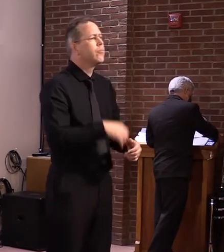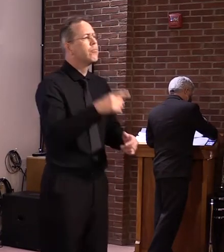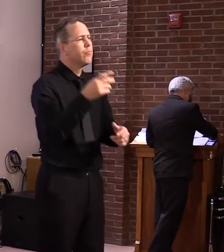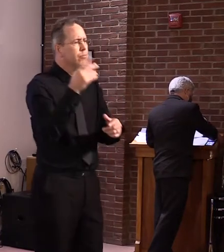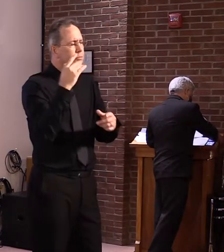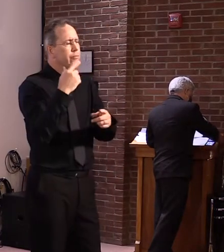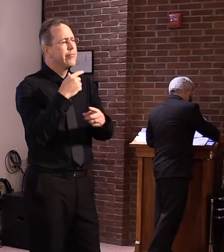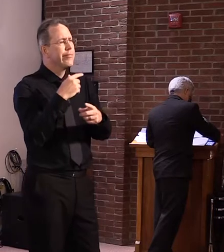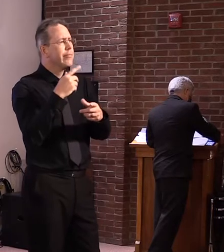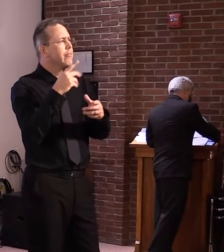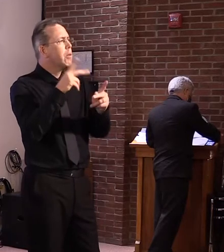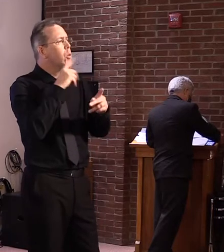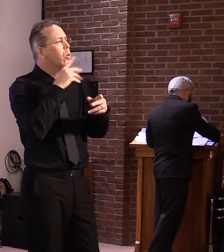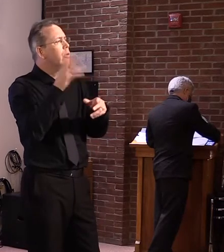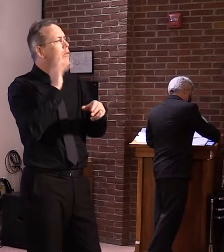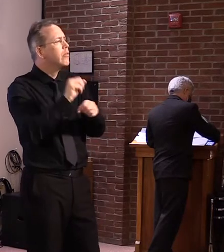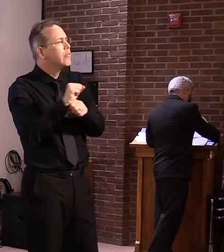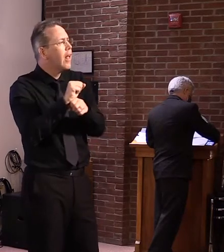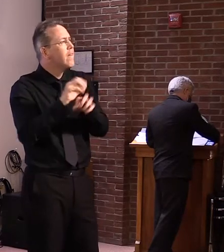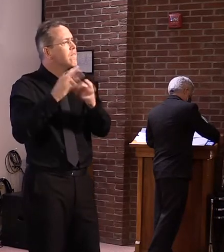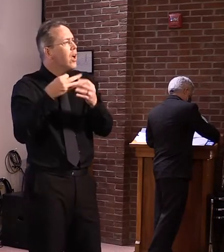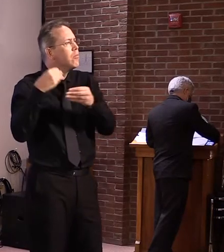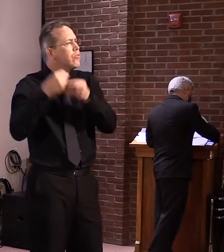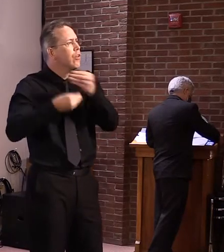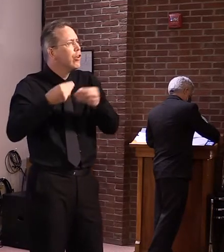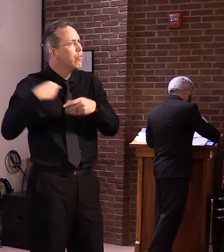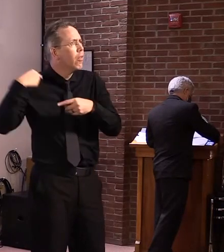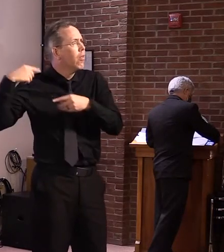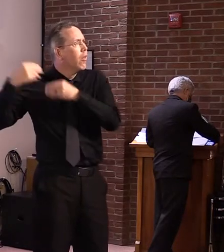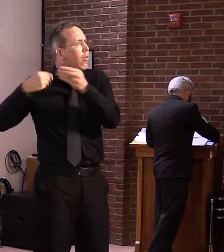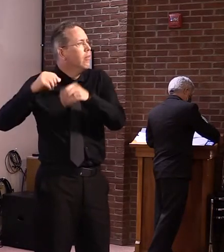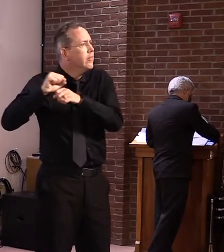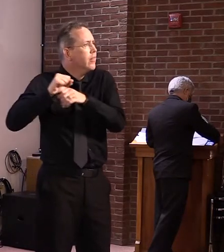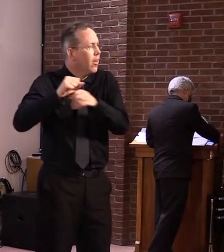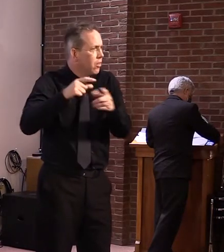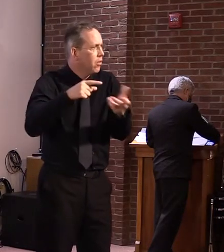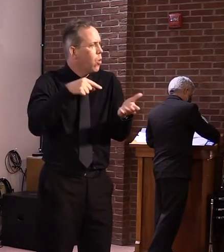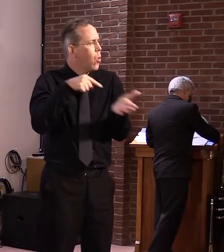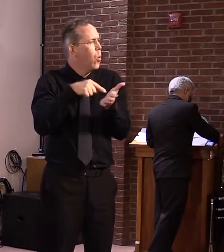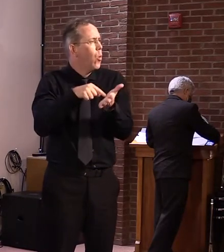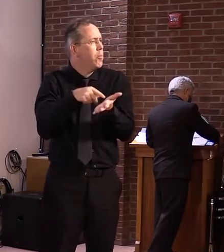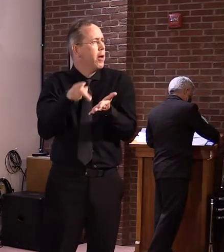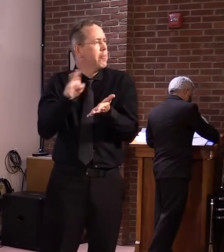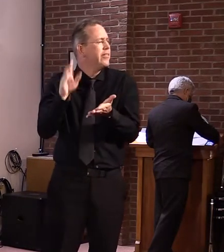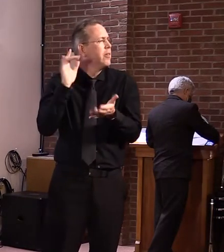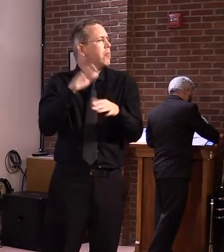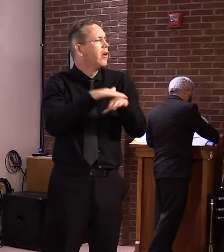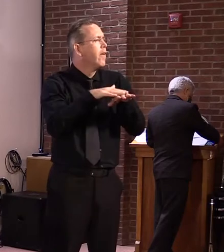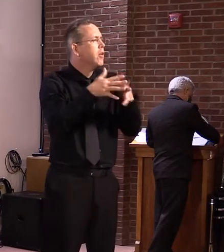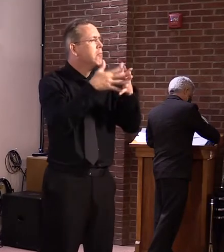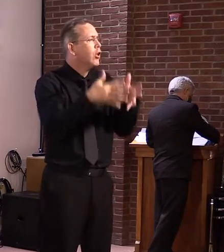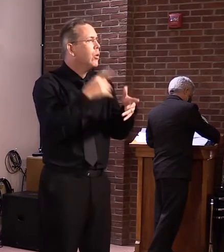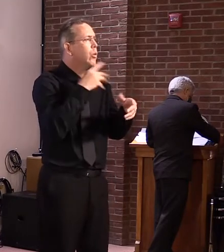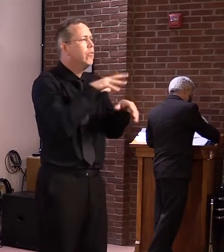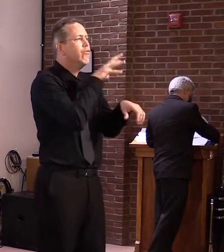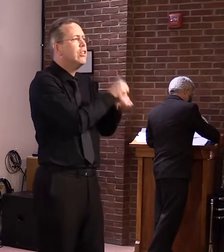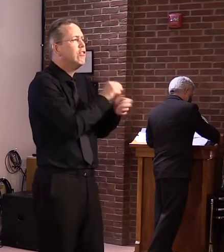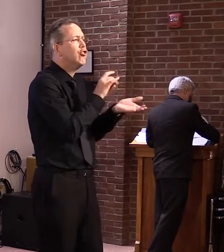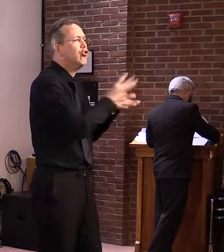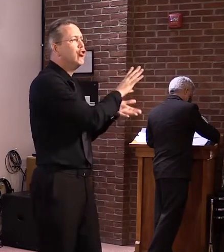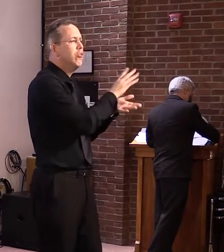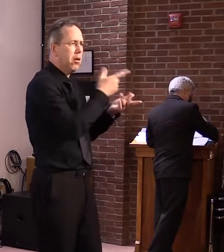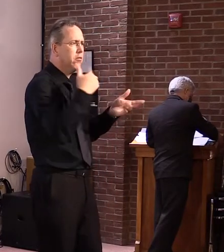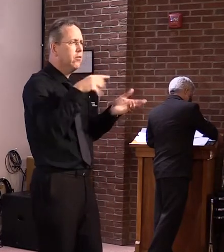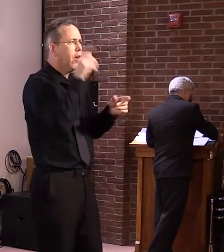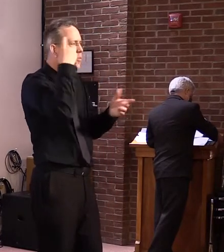or two ago, and it really is a question of, you know, how do you do that, and who's affected, and how do you